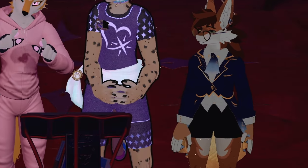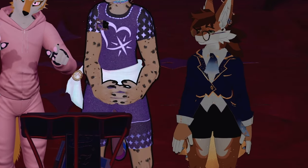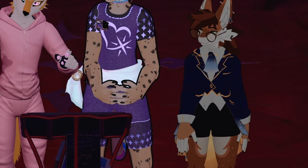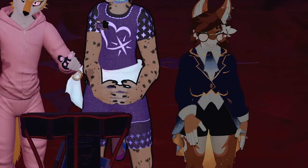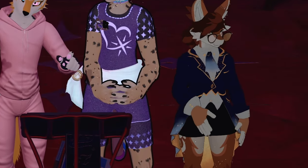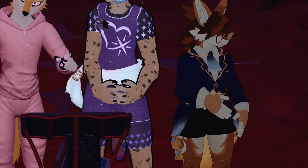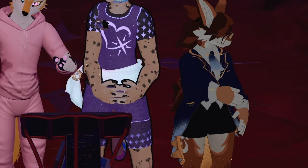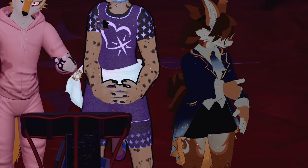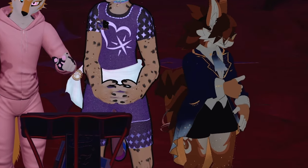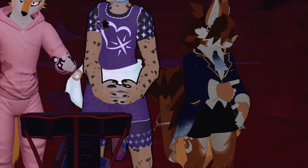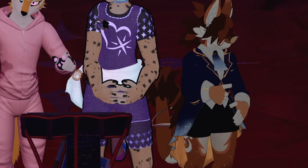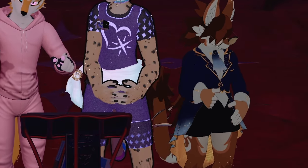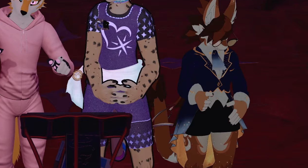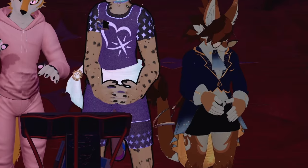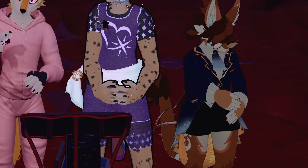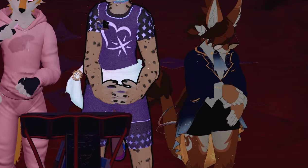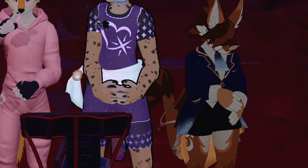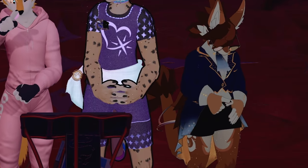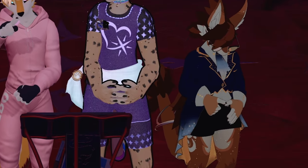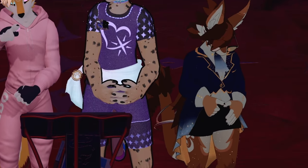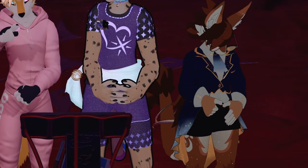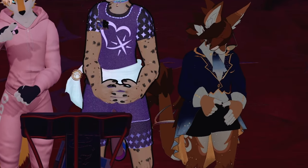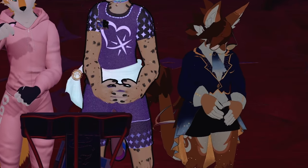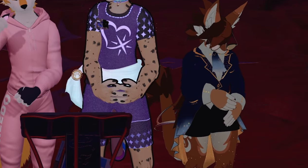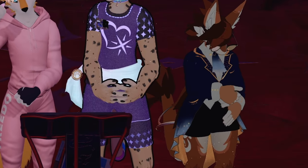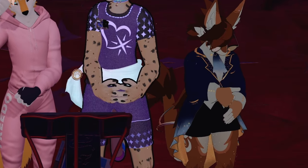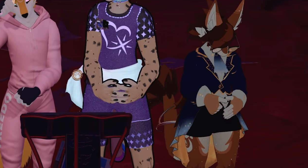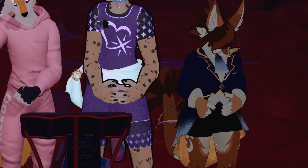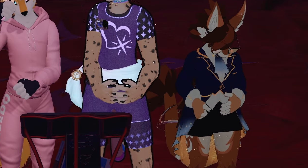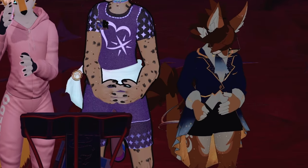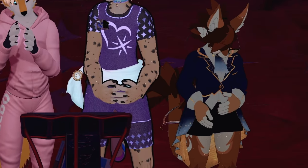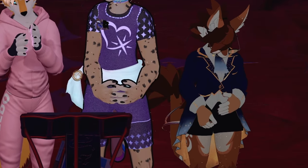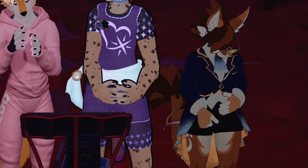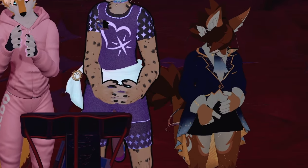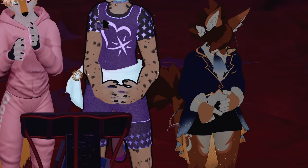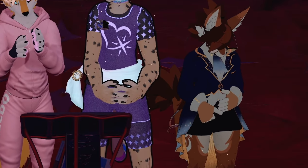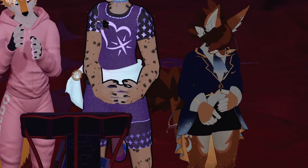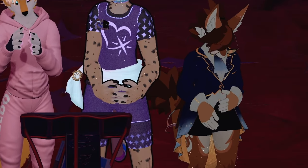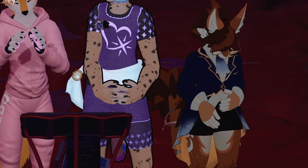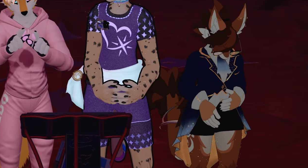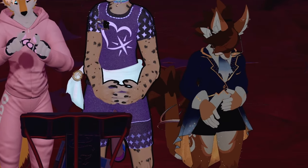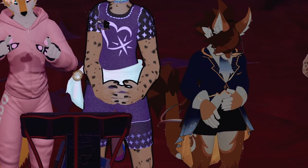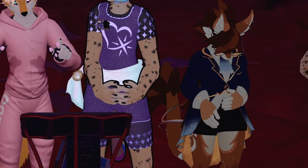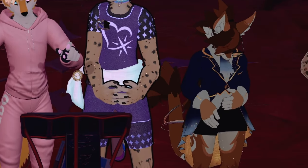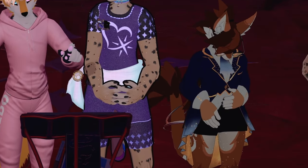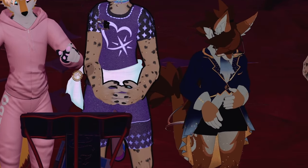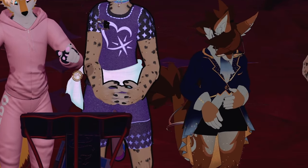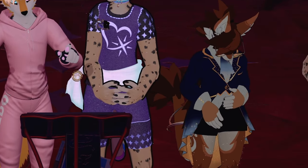And then Avi's doing the same thing in BSL. So do you know sign